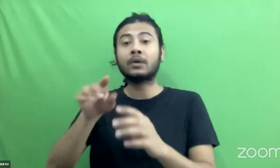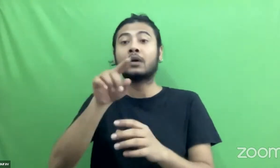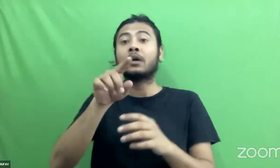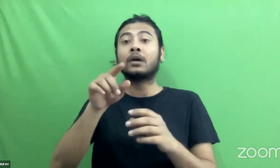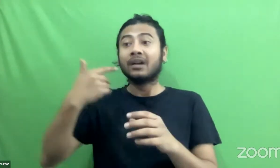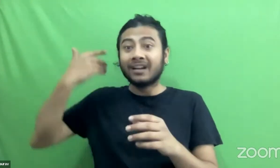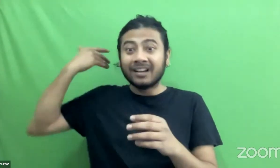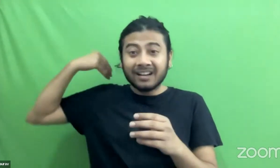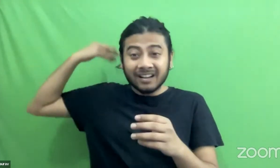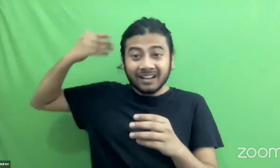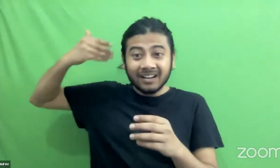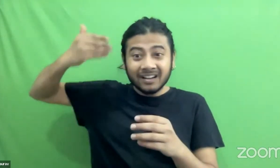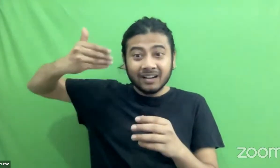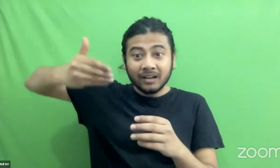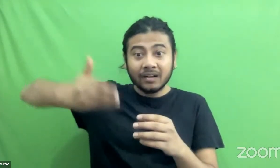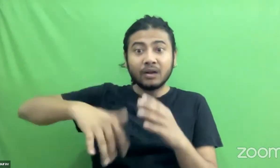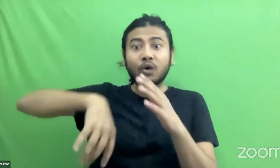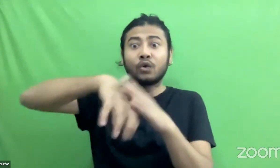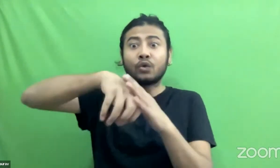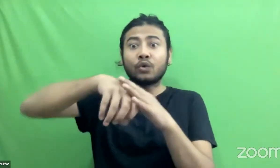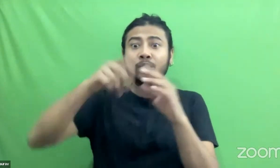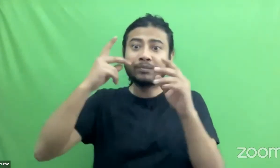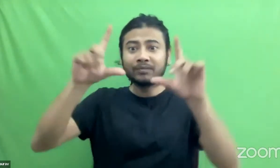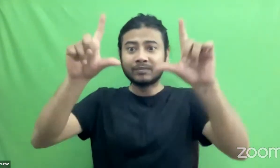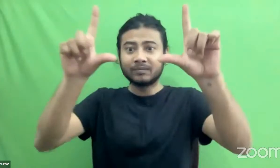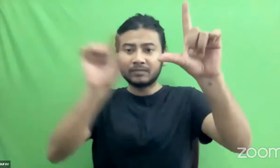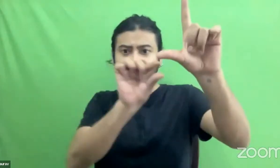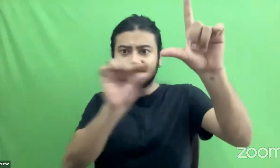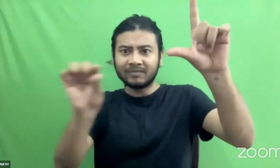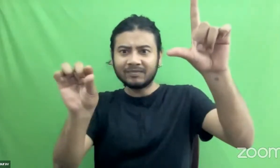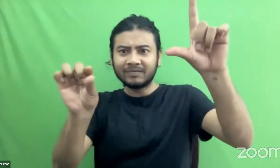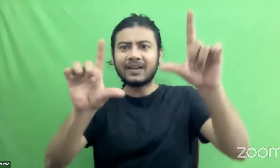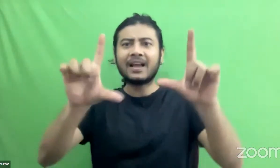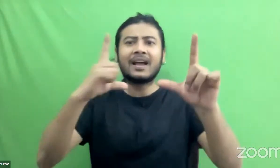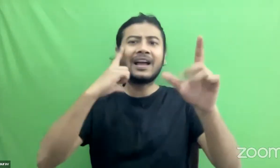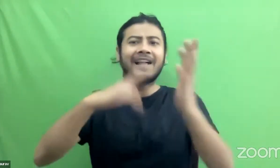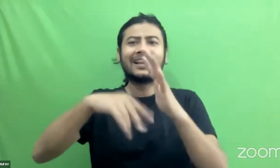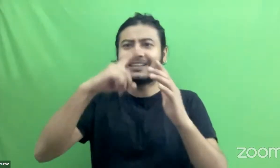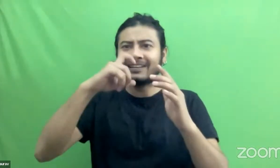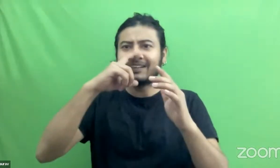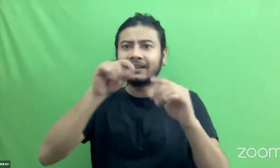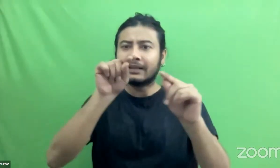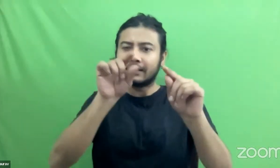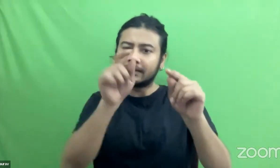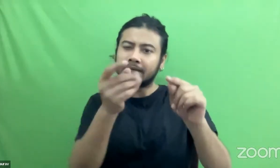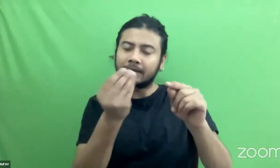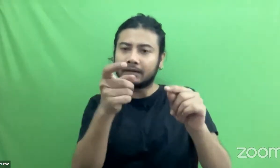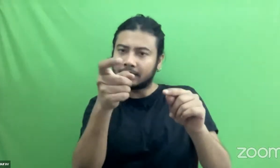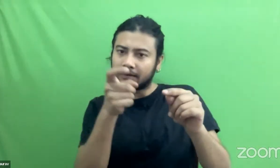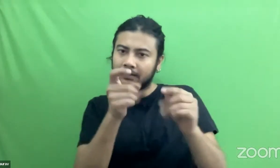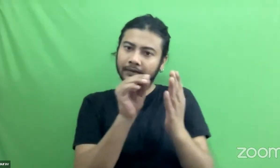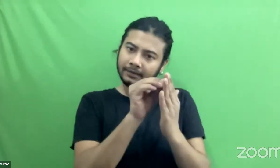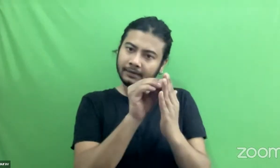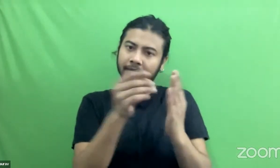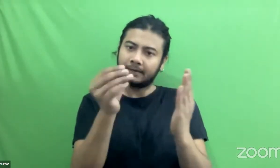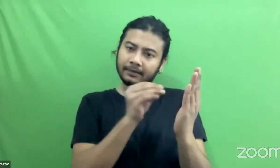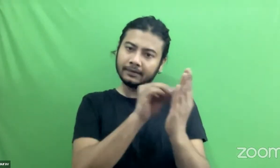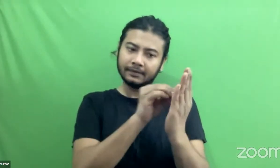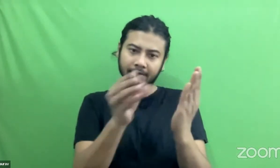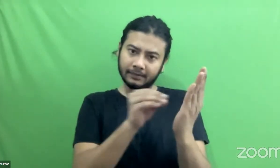ask, you know, watch these recordings, because whatever we learned in 3-4 weeks, you can just see it in one session, and this